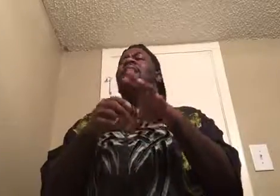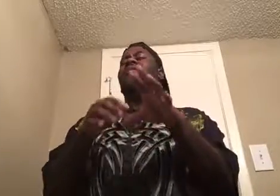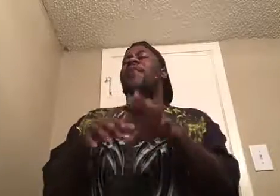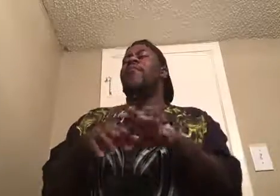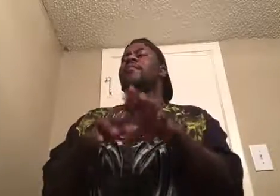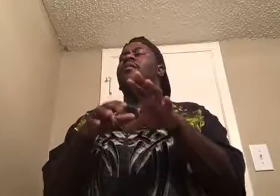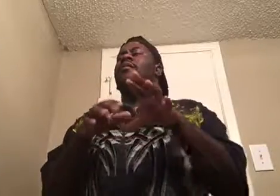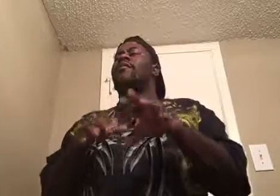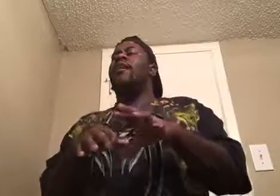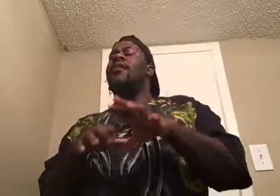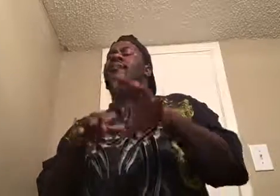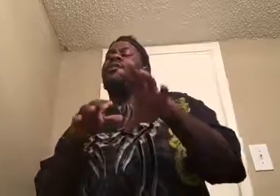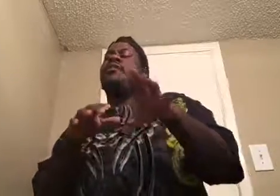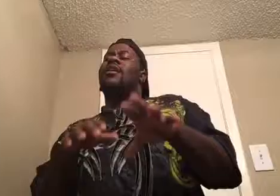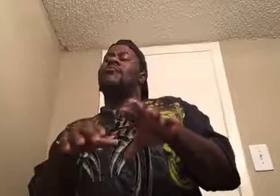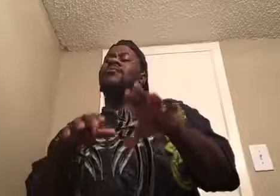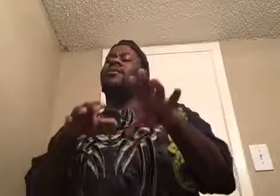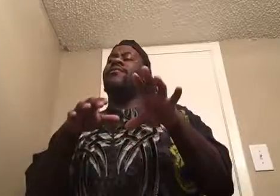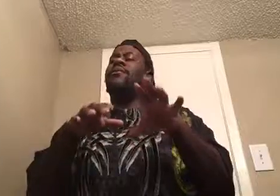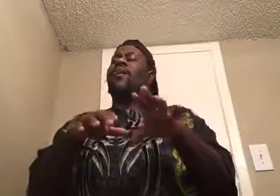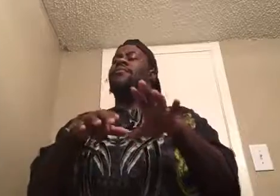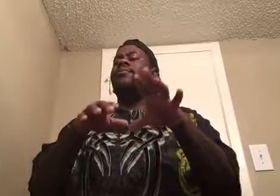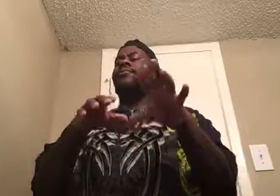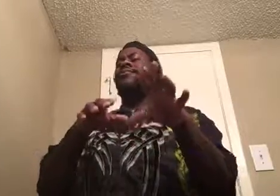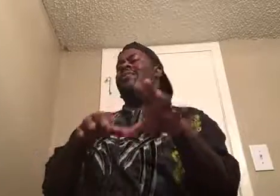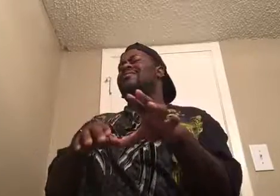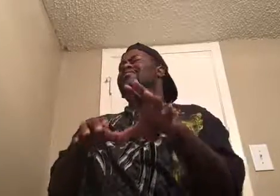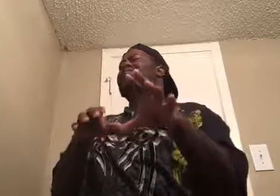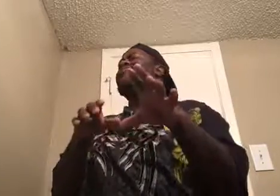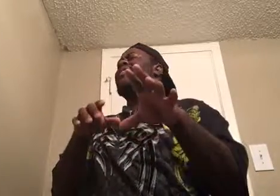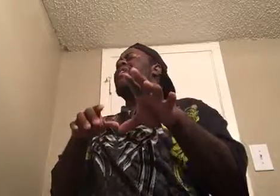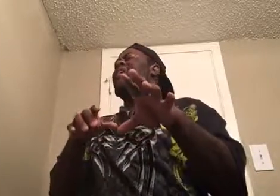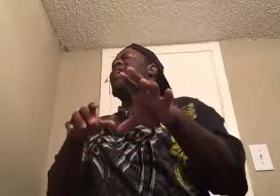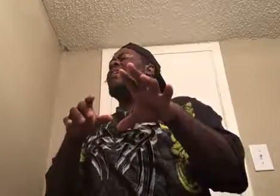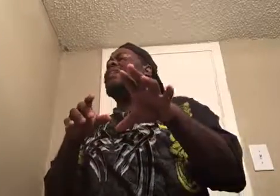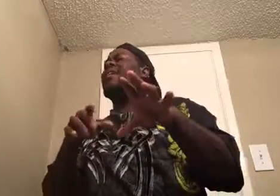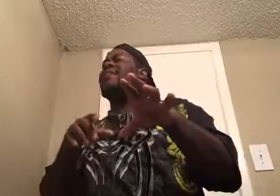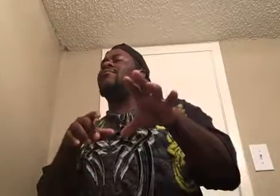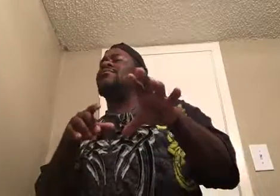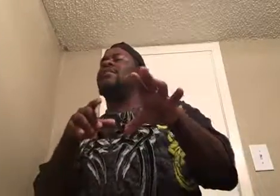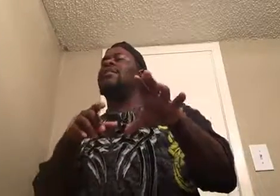Vibe, vibe, vibe, come and vibe with me tonight. I don't need